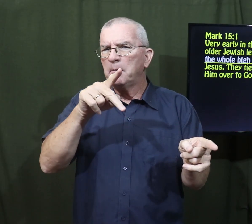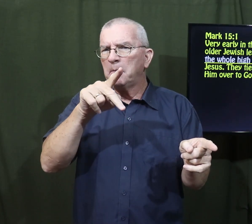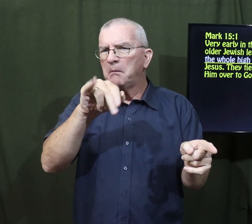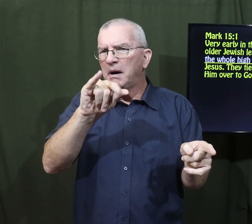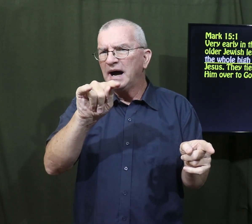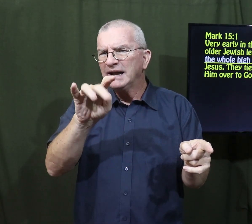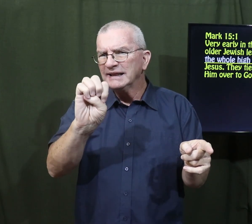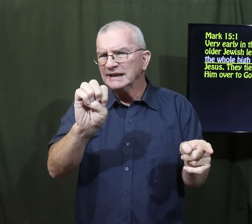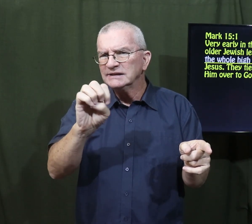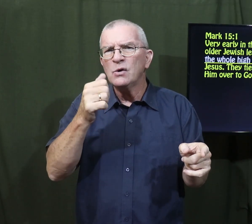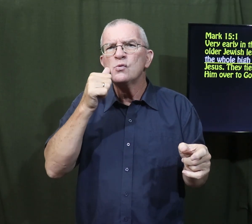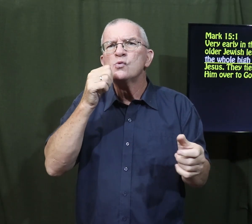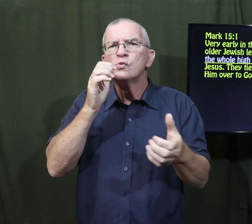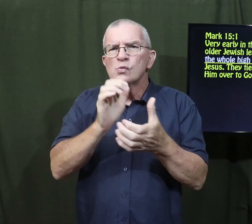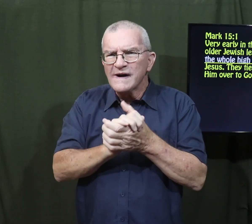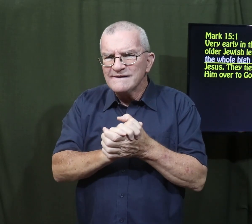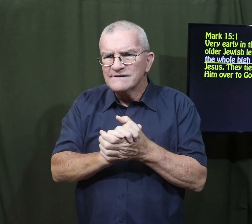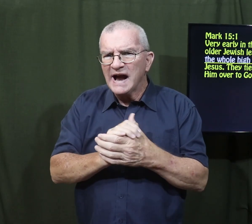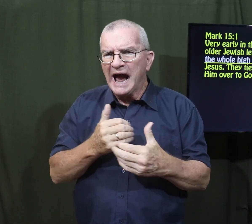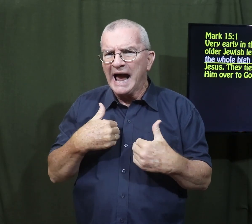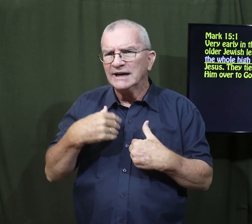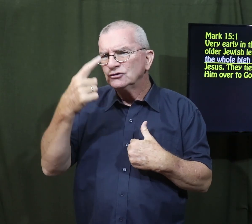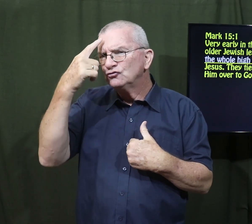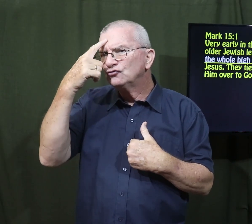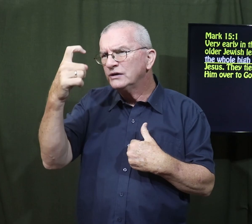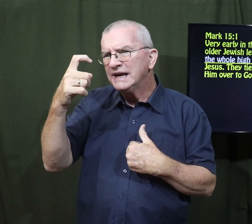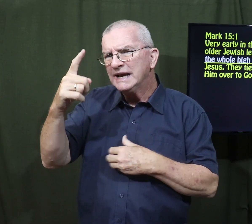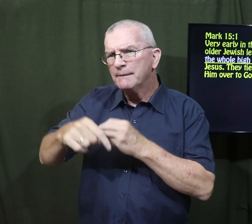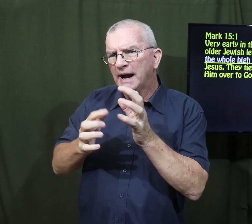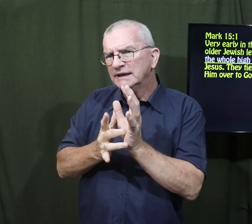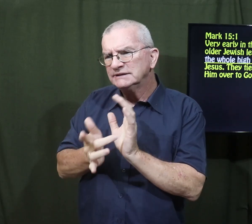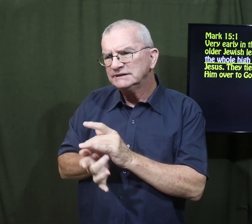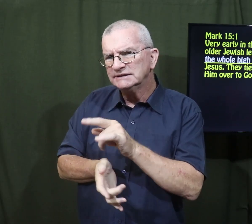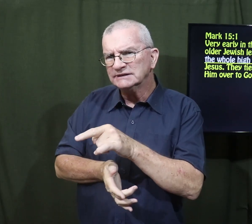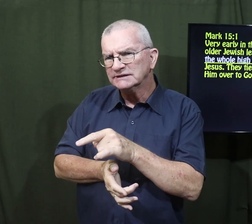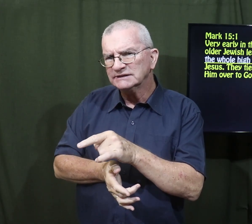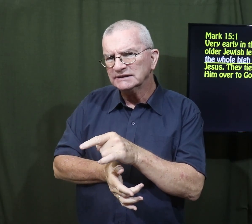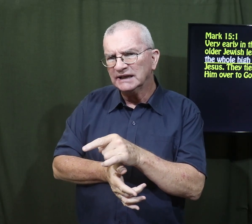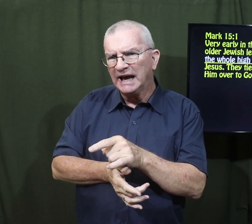the account of the other Gospels say that his wife had a dream about Jesus,